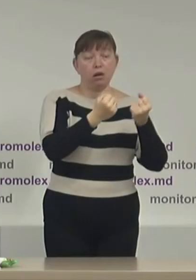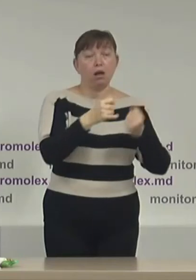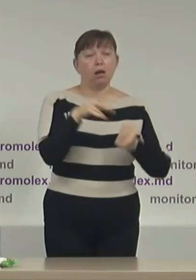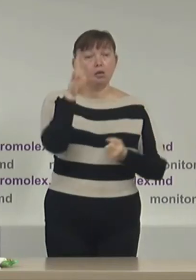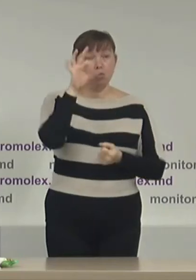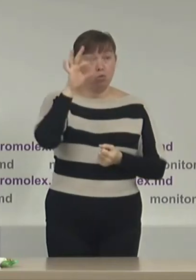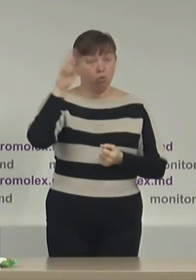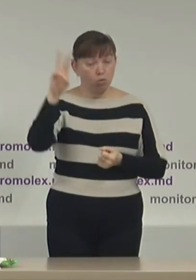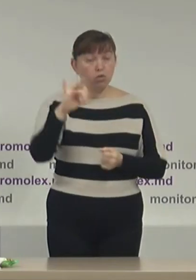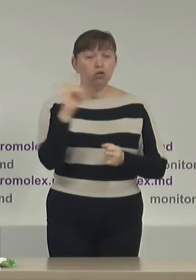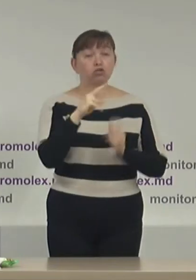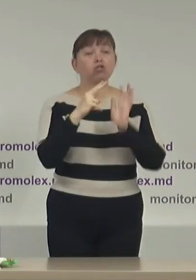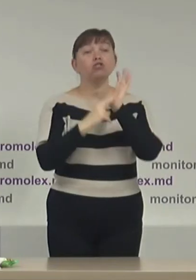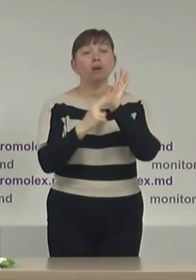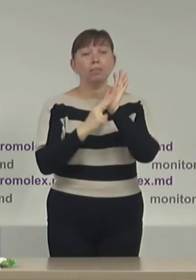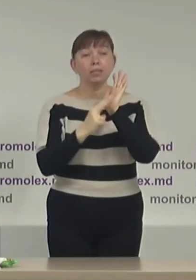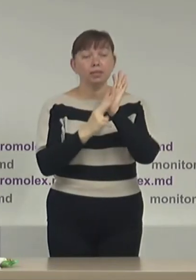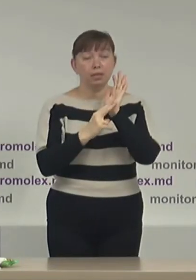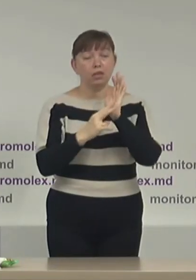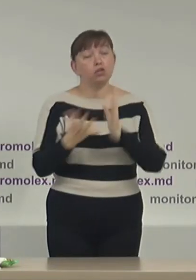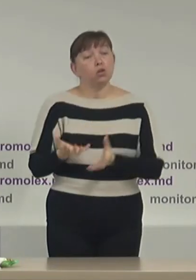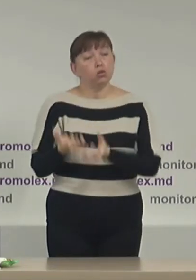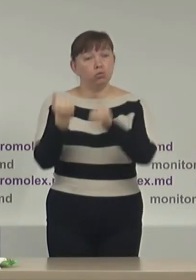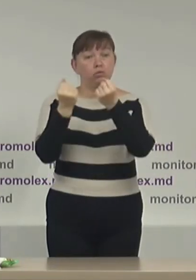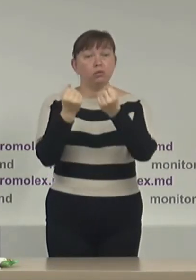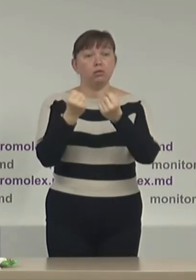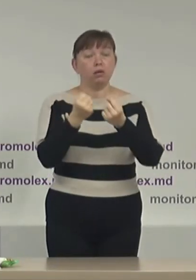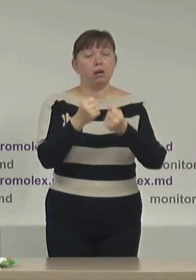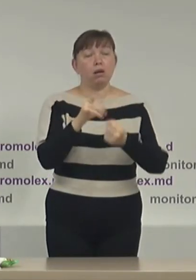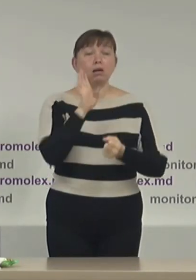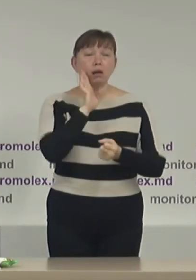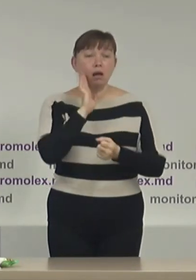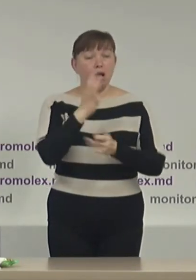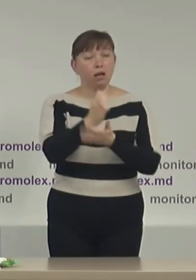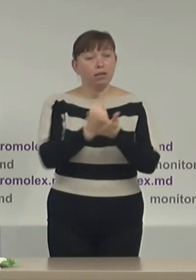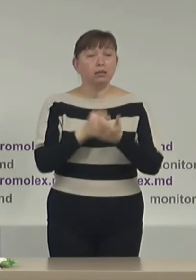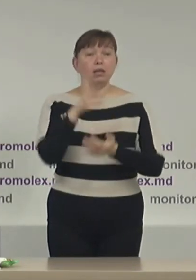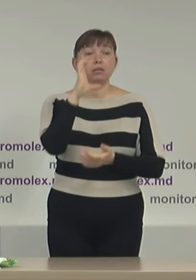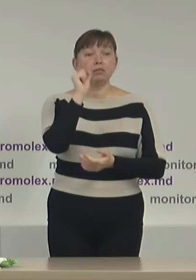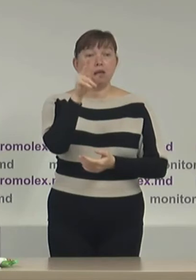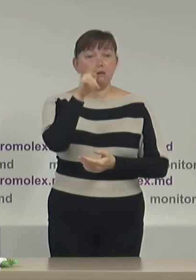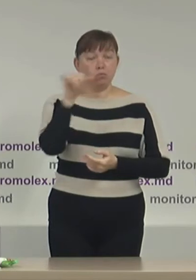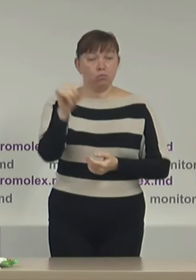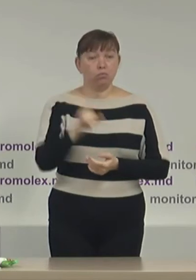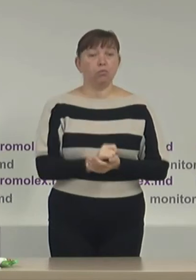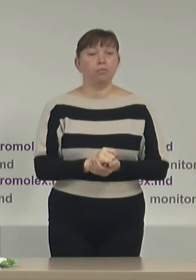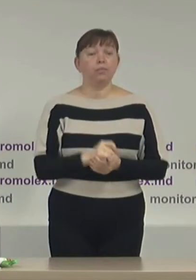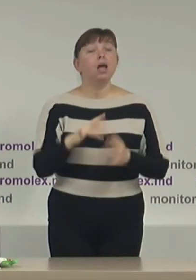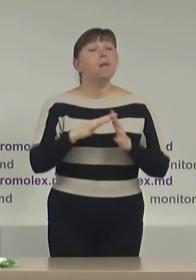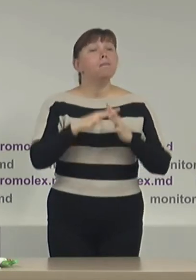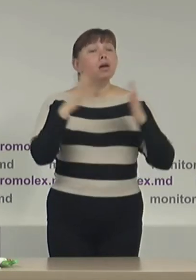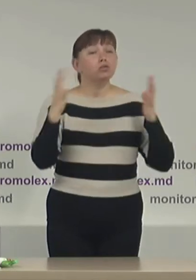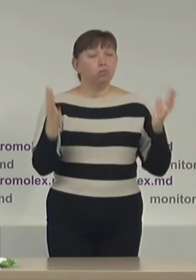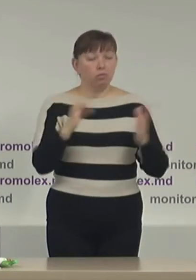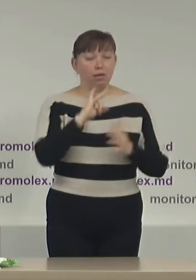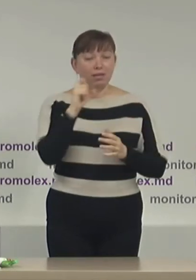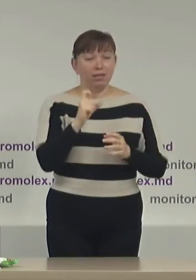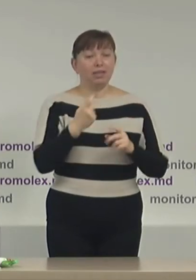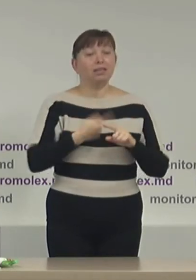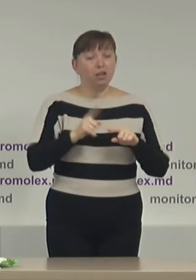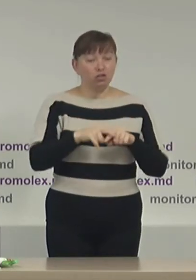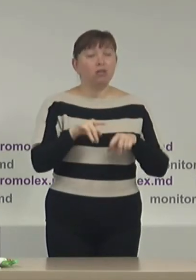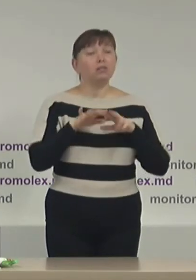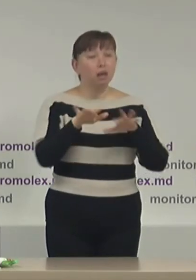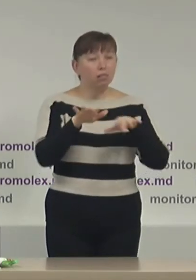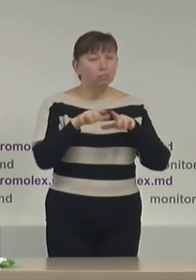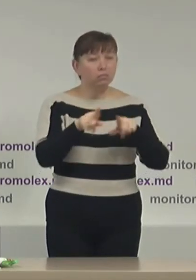of electoral contender Igor Dodon and 70 in support of candidate Maya Sandu. Most